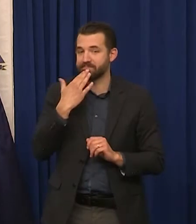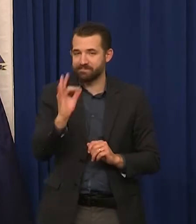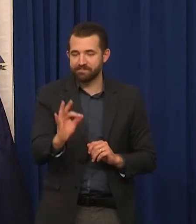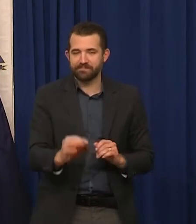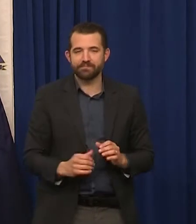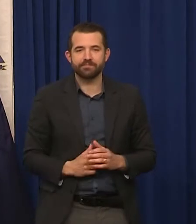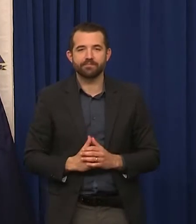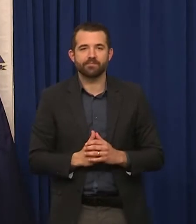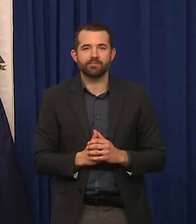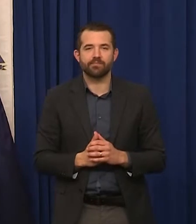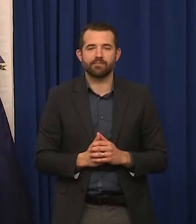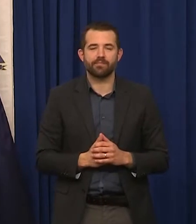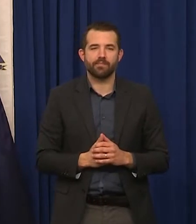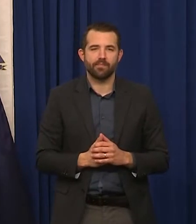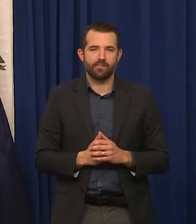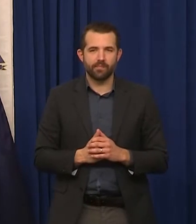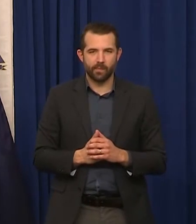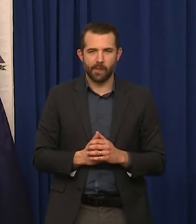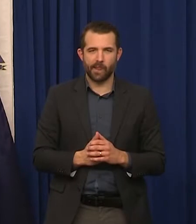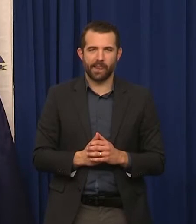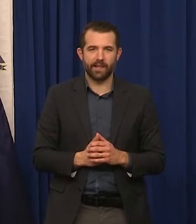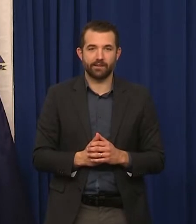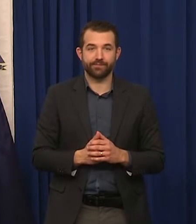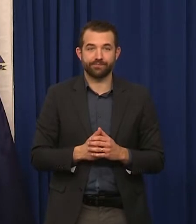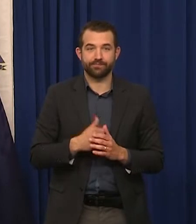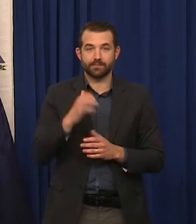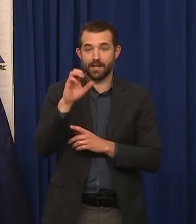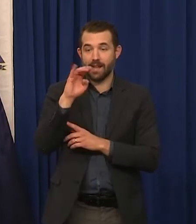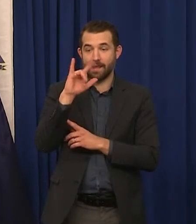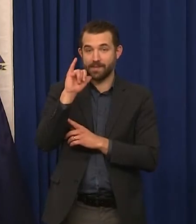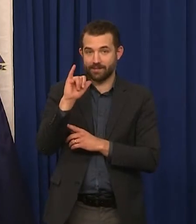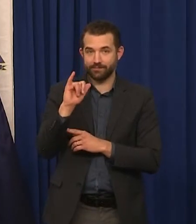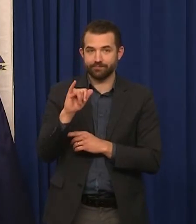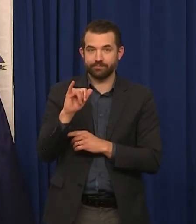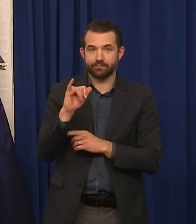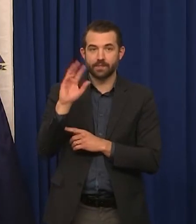Steve. Next up is Emily Tadlock at WABI.